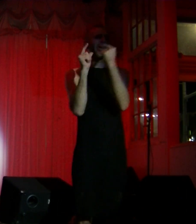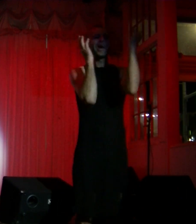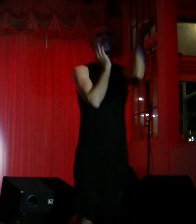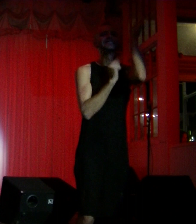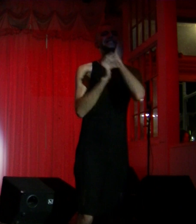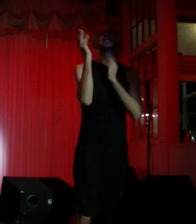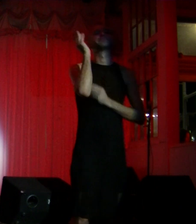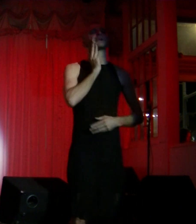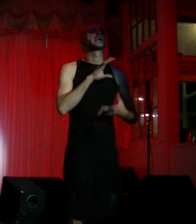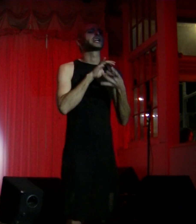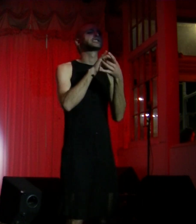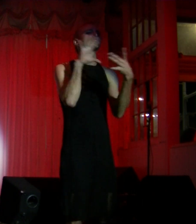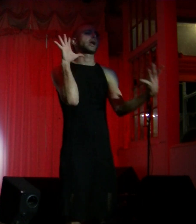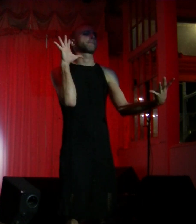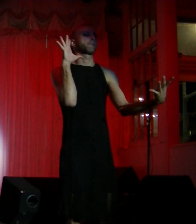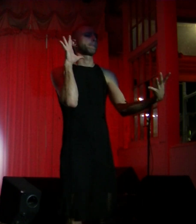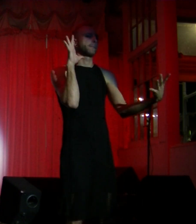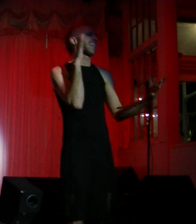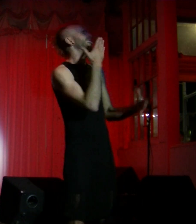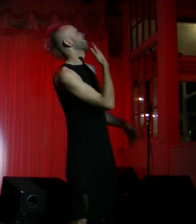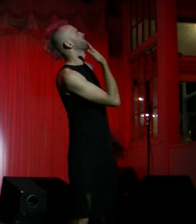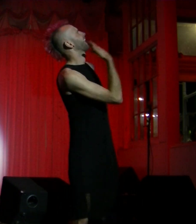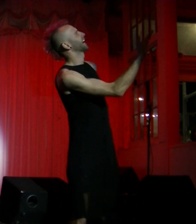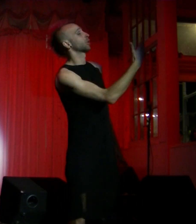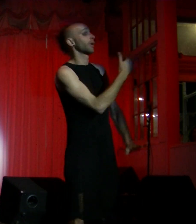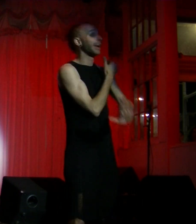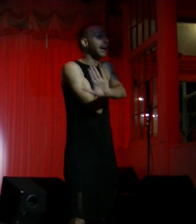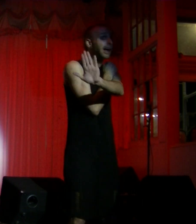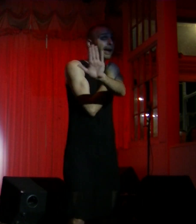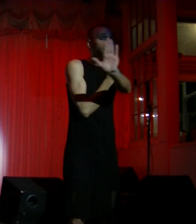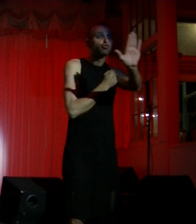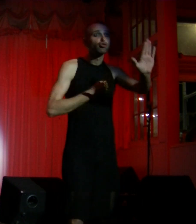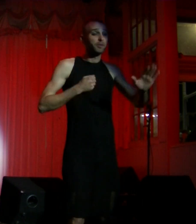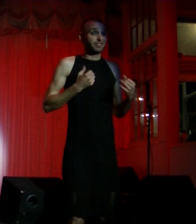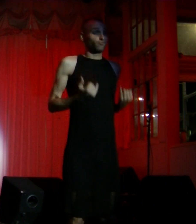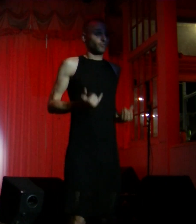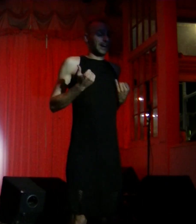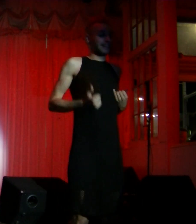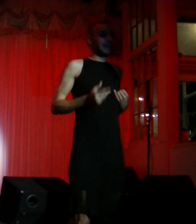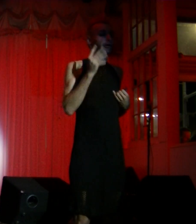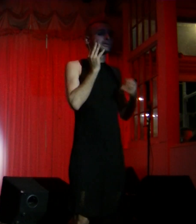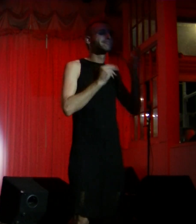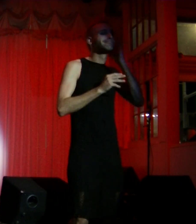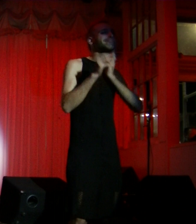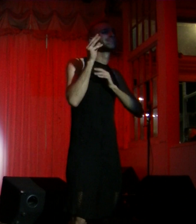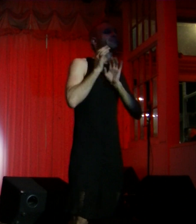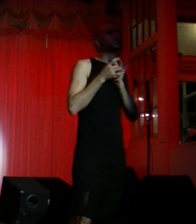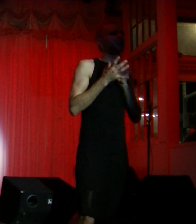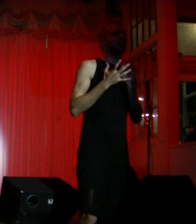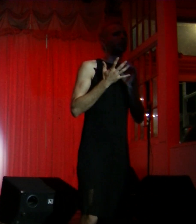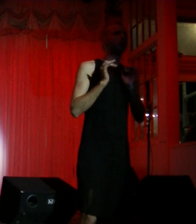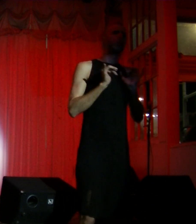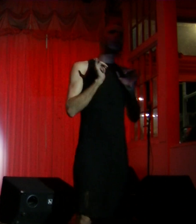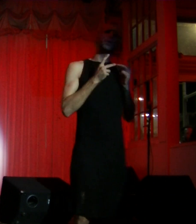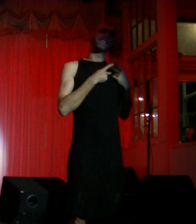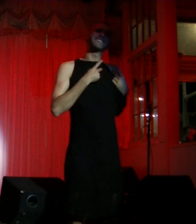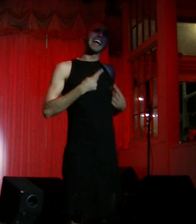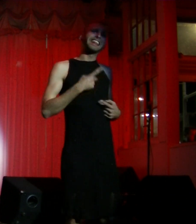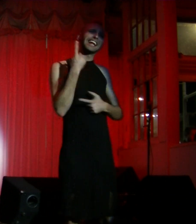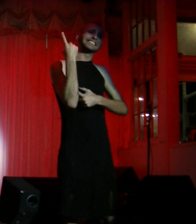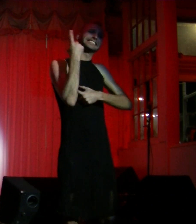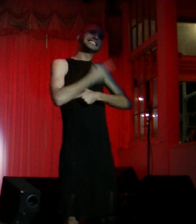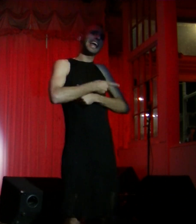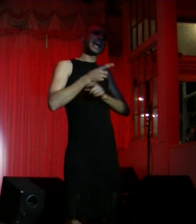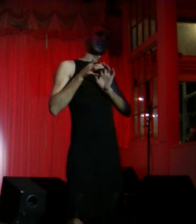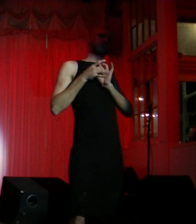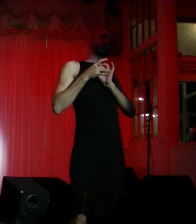most natural thing in the world. And I'm sorry to everyone experiencing breakups on Valentine's Day. It sucks. This is